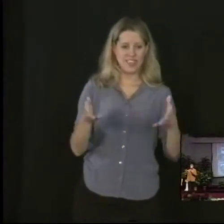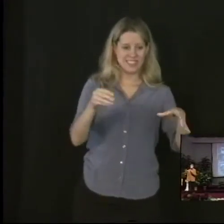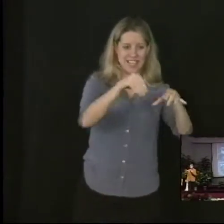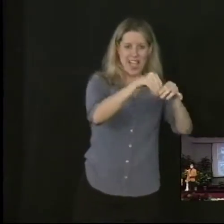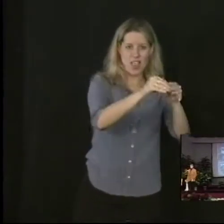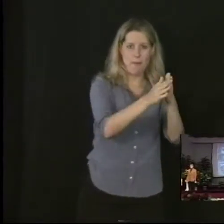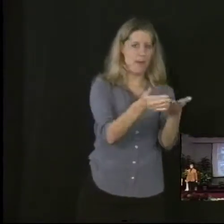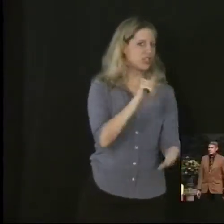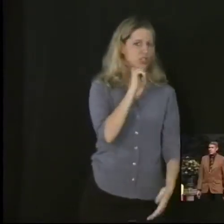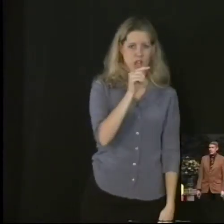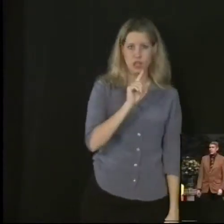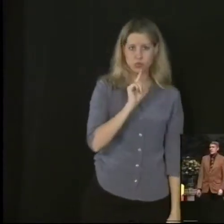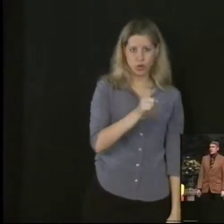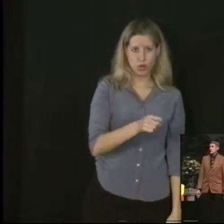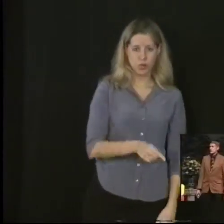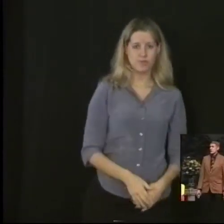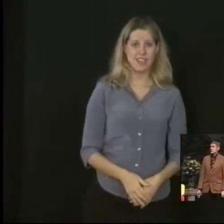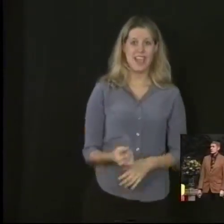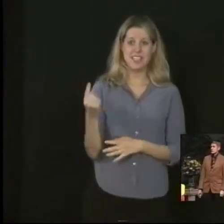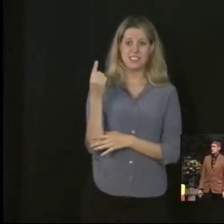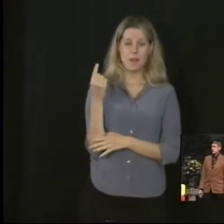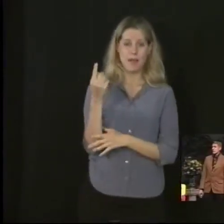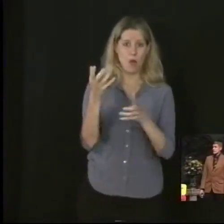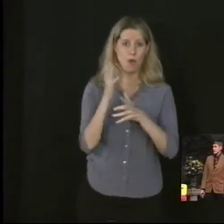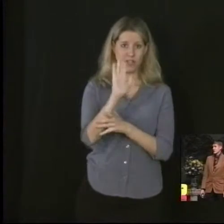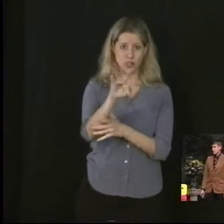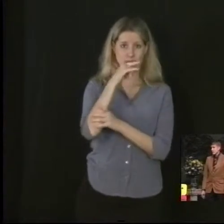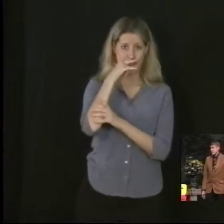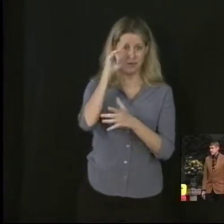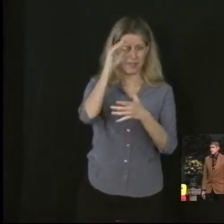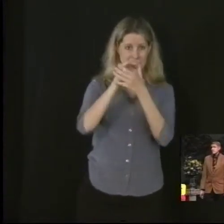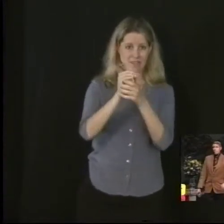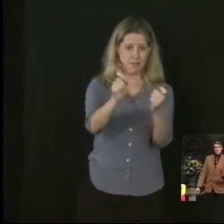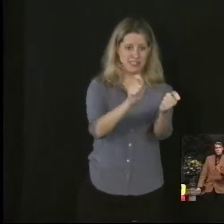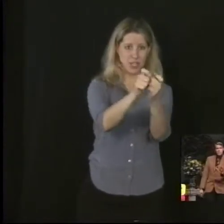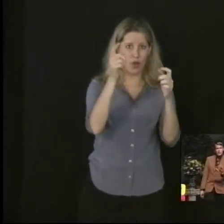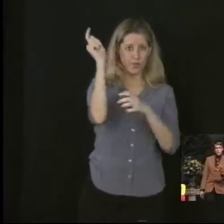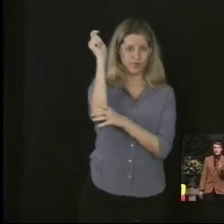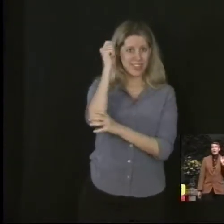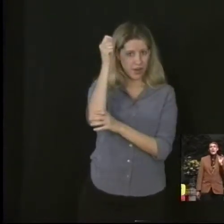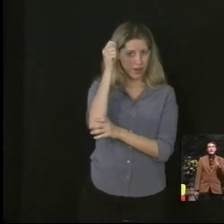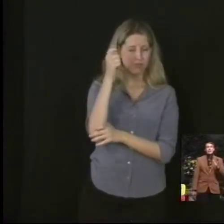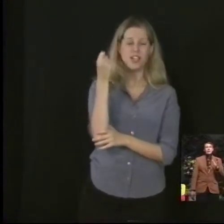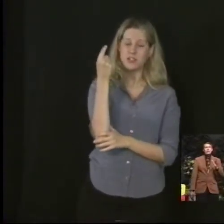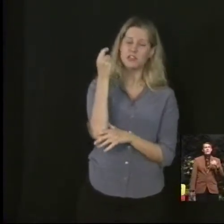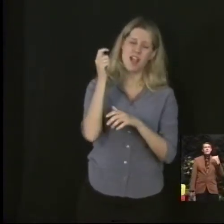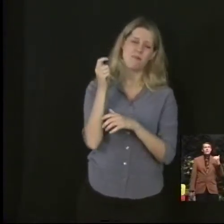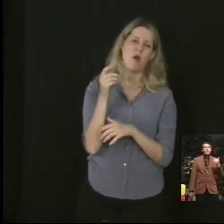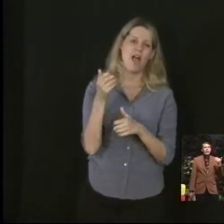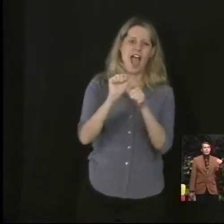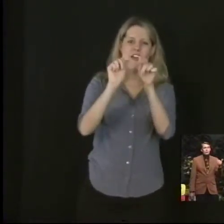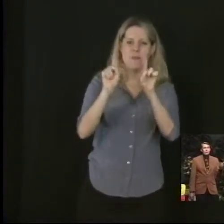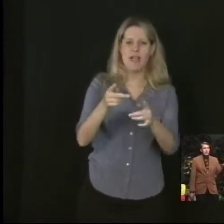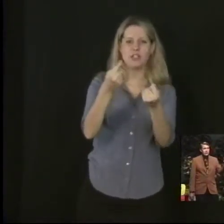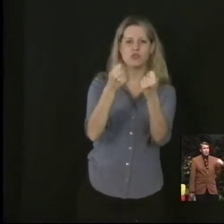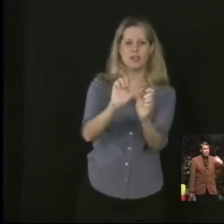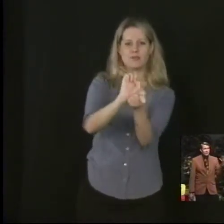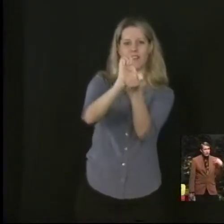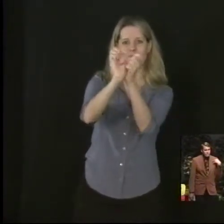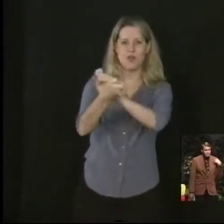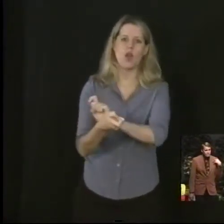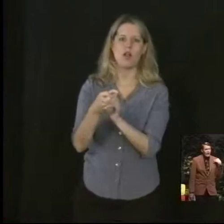are not true. Somebody wants your kids to believe a particular theory, which is understandable. Everybody tries to convert others to